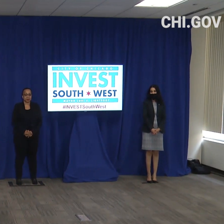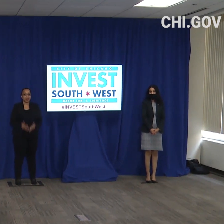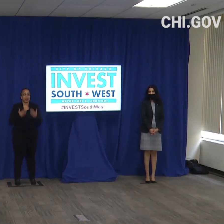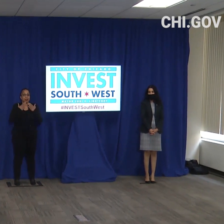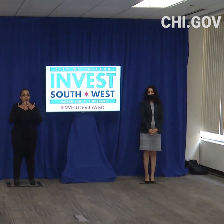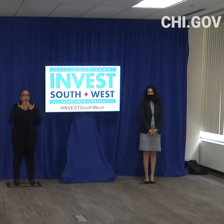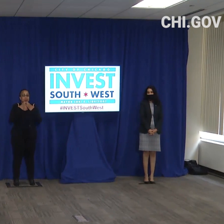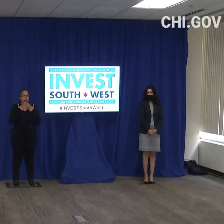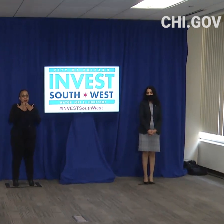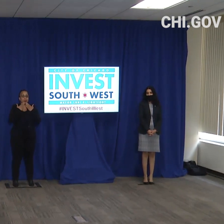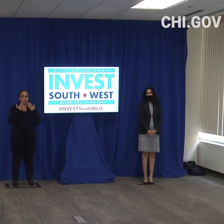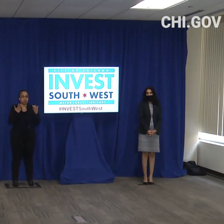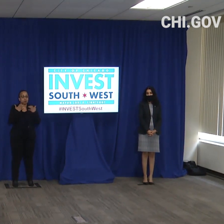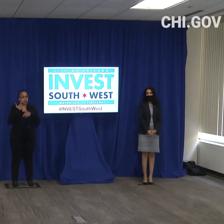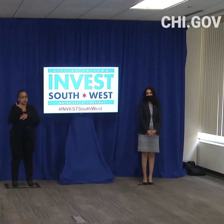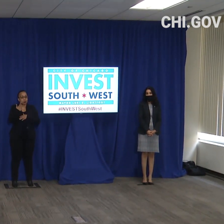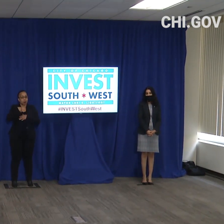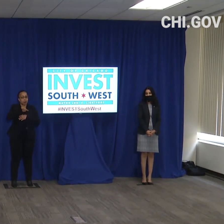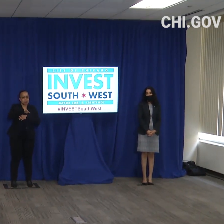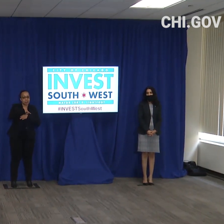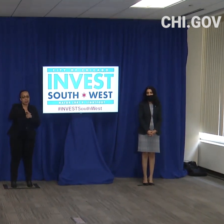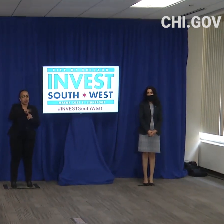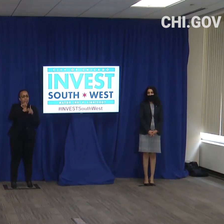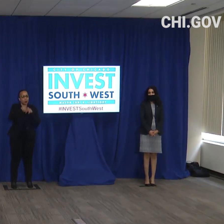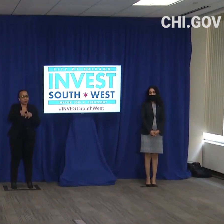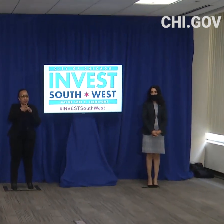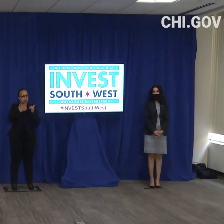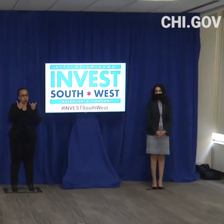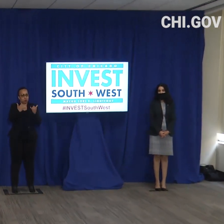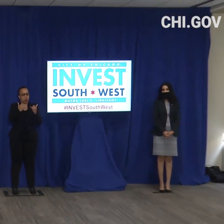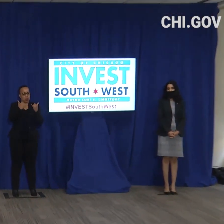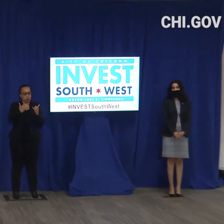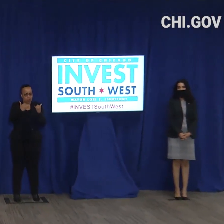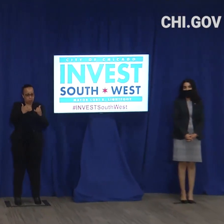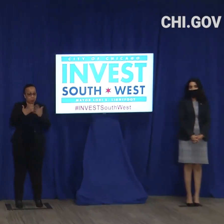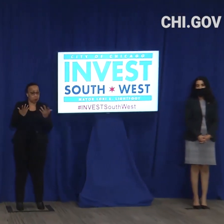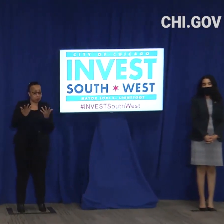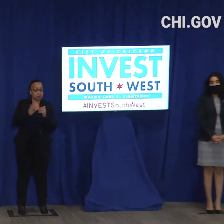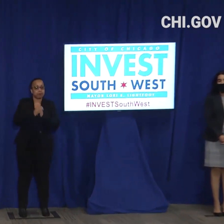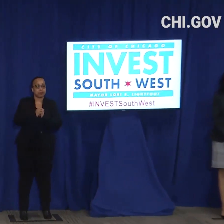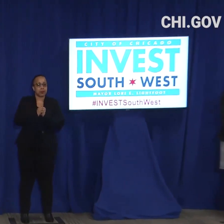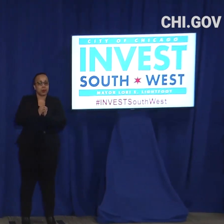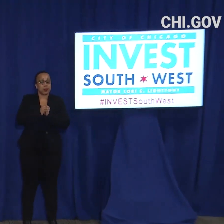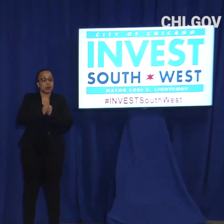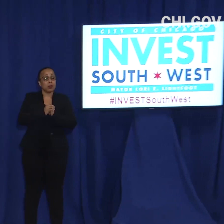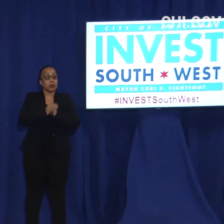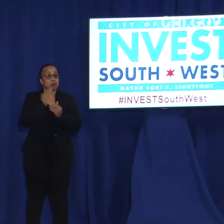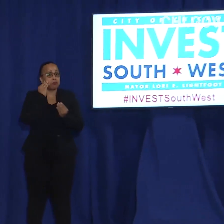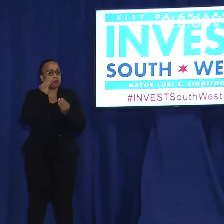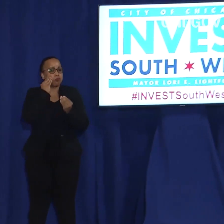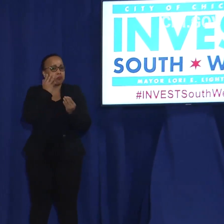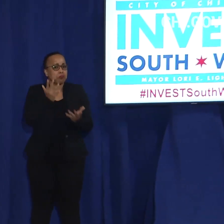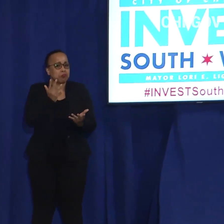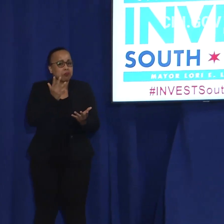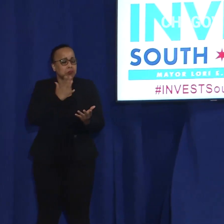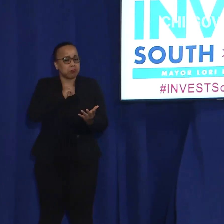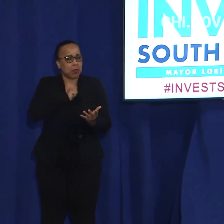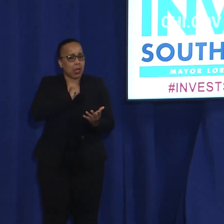and thanks for joining us. I'd like to begin today's press conference first by expressing my